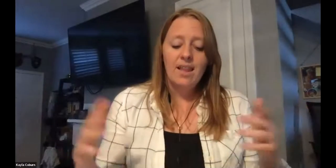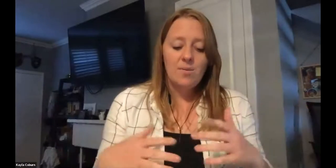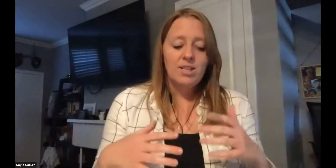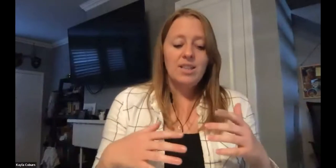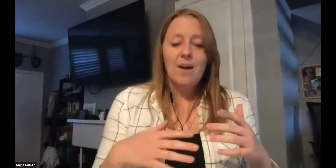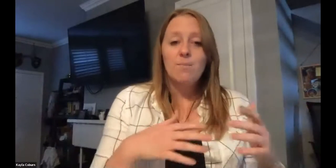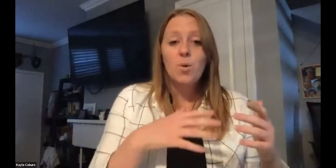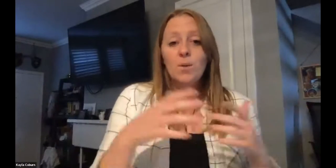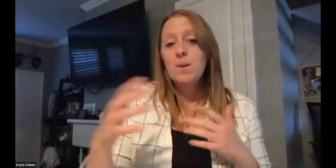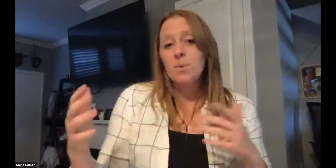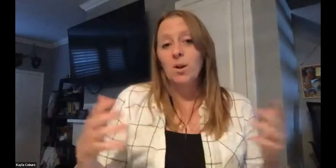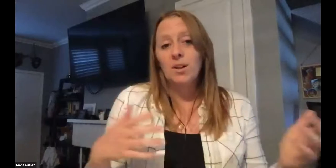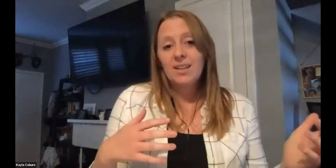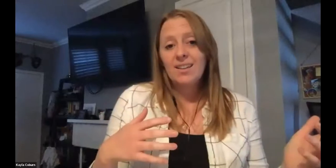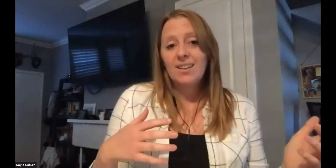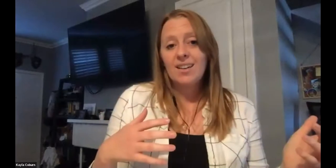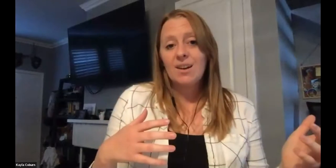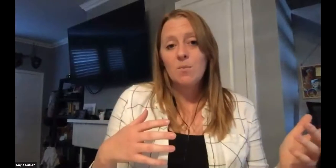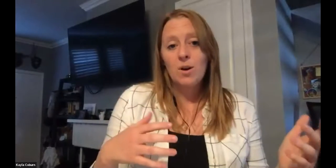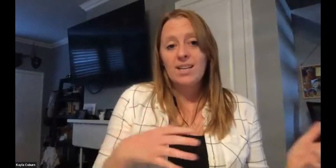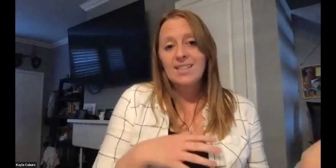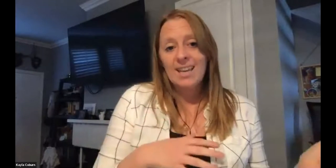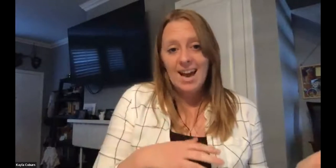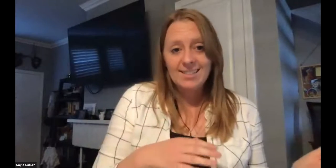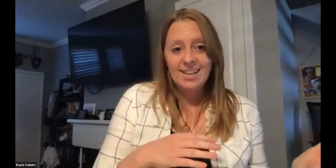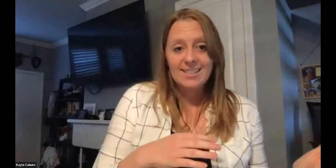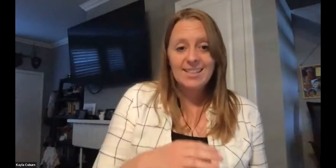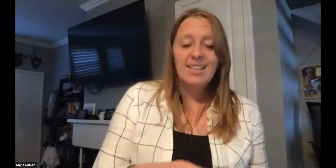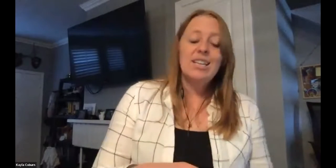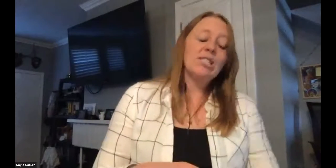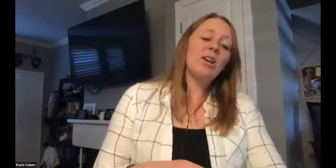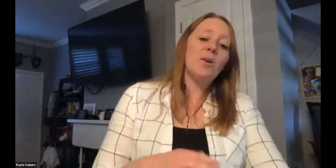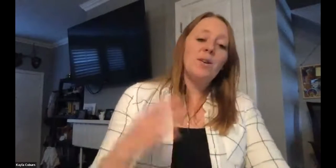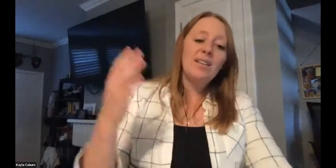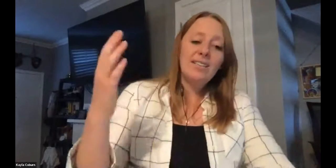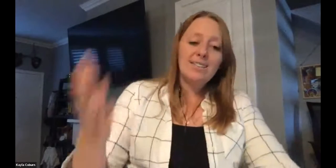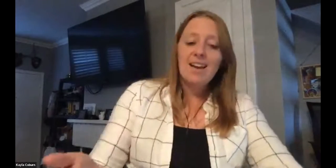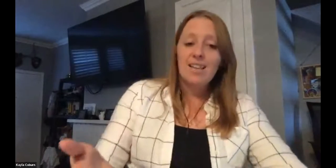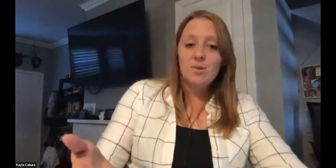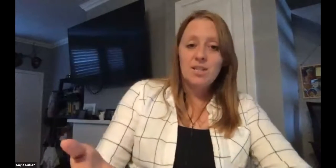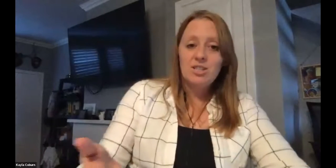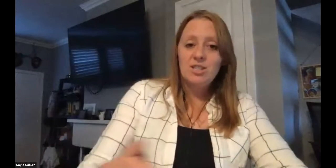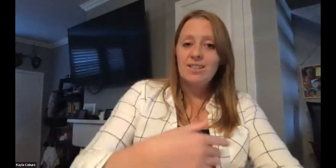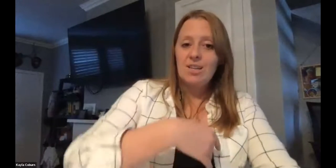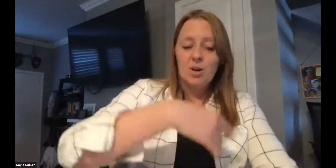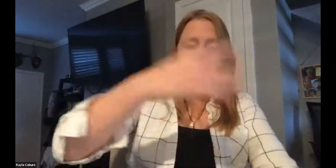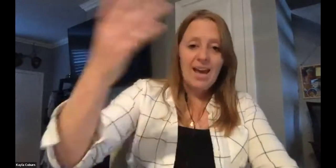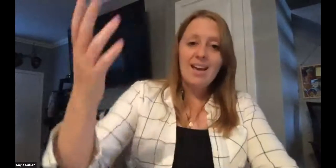a language that more people could more easily access. So, sign